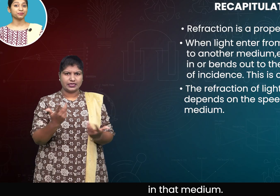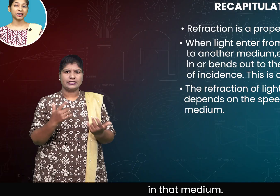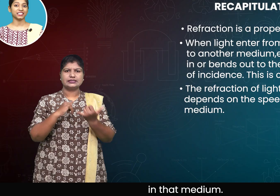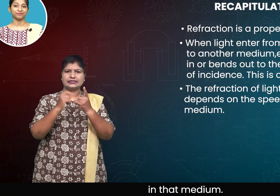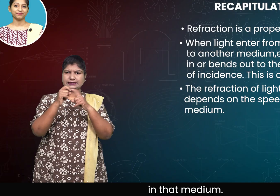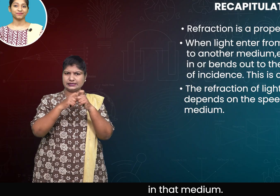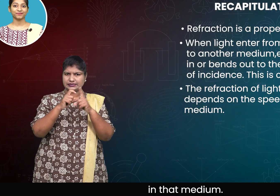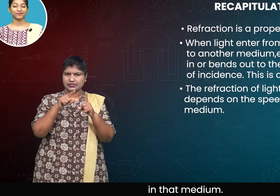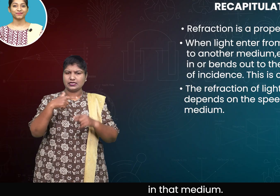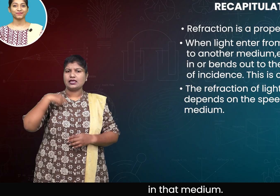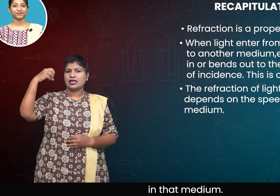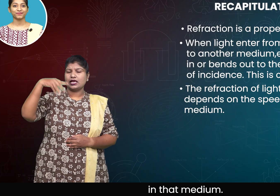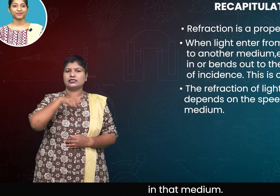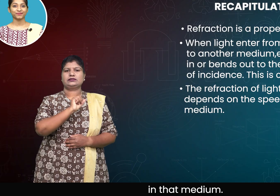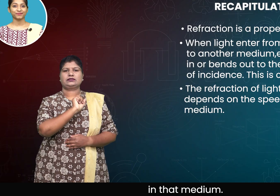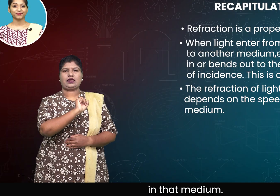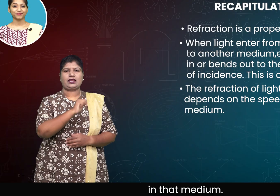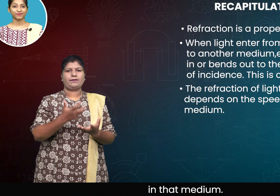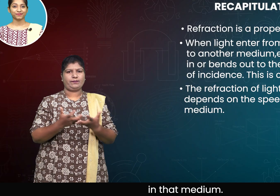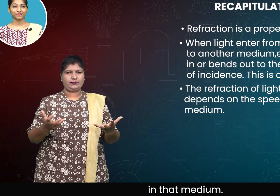that medium.